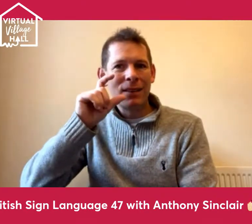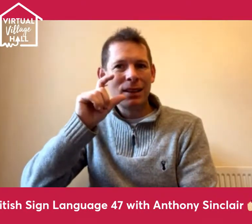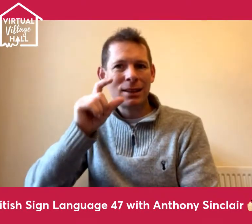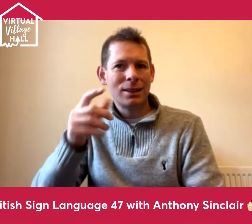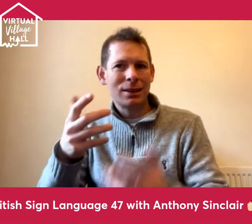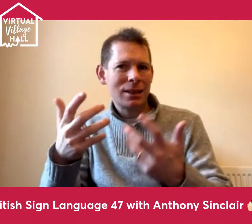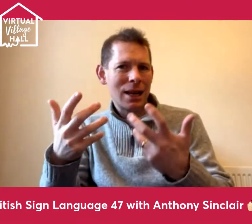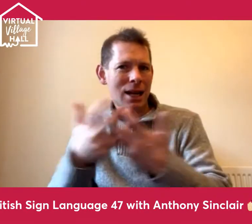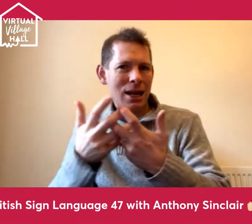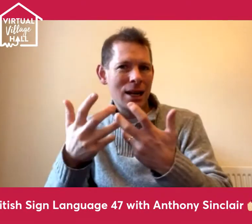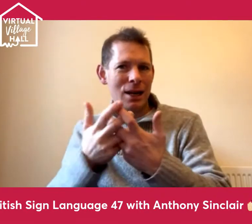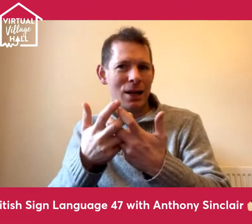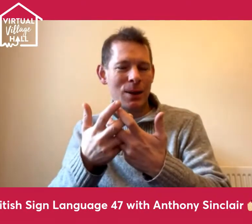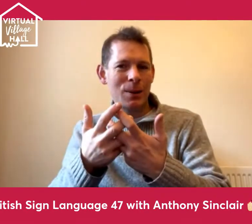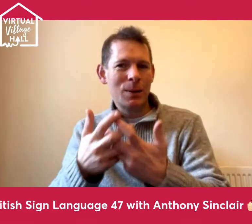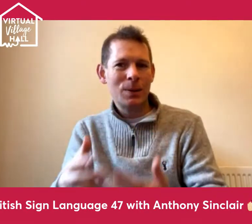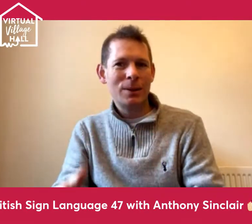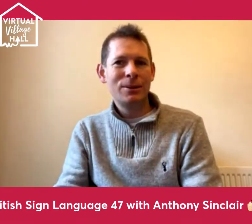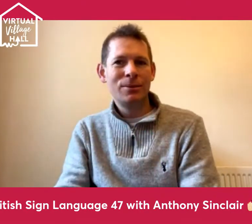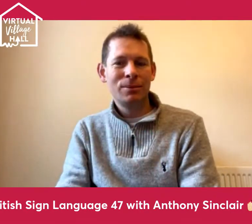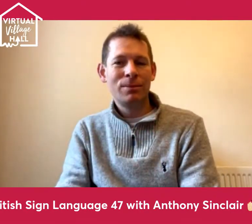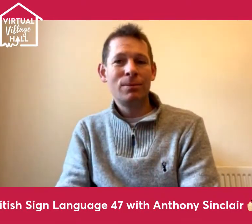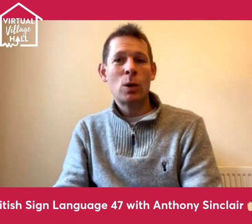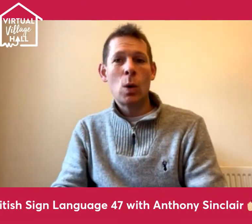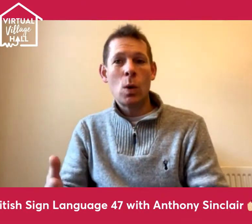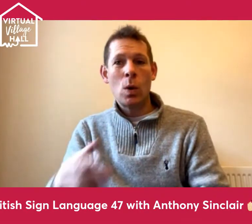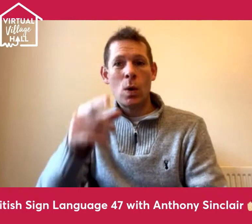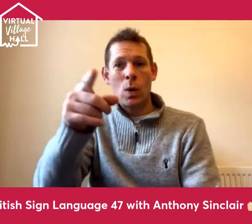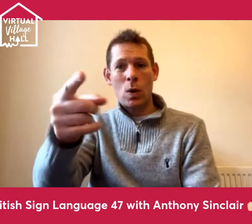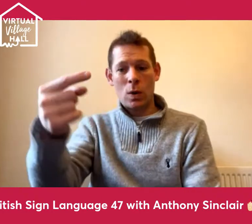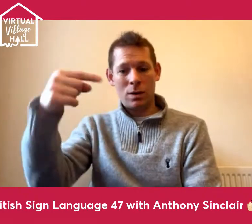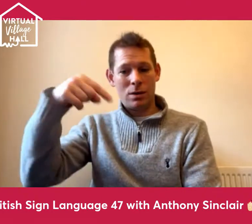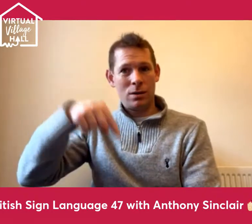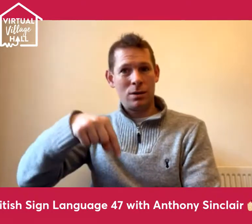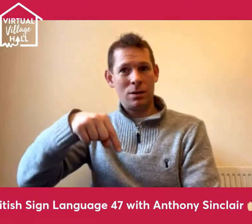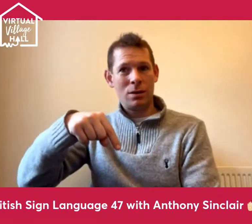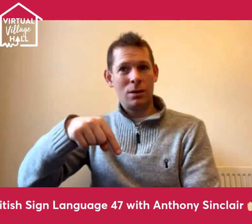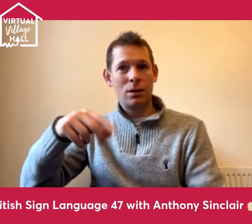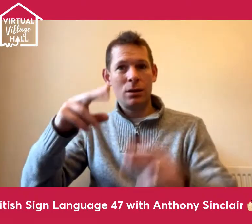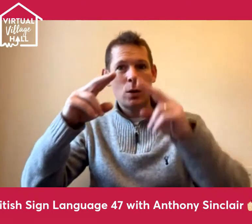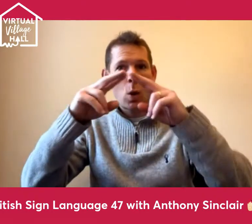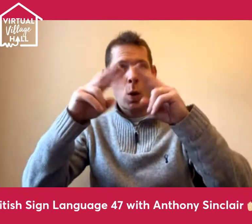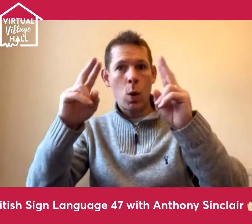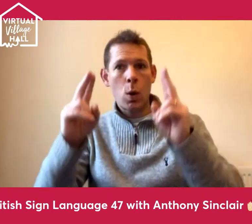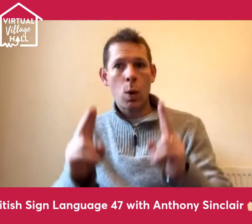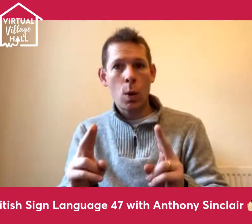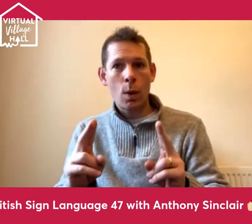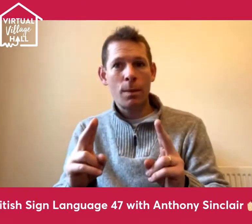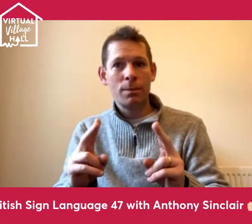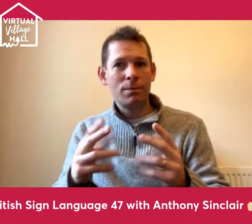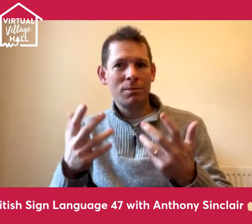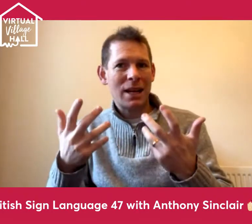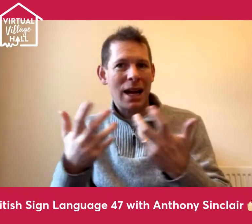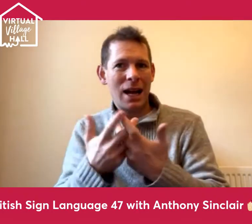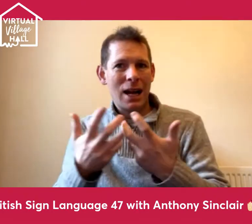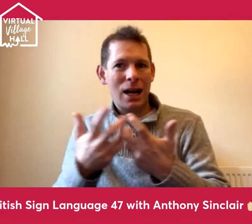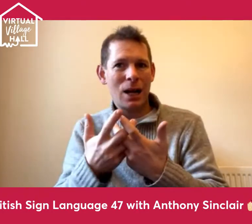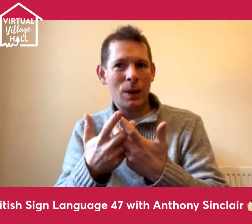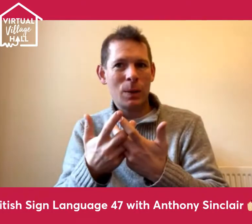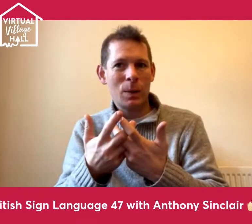You get to the cafe. How? Meaning, how do you go to the cafe? You get here to home. How?